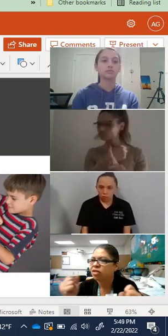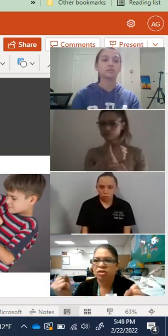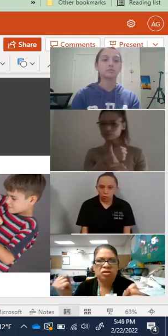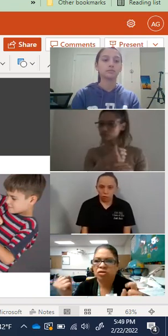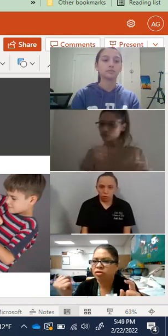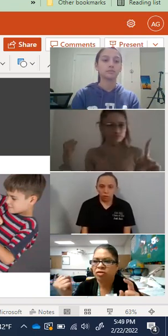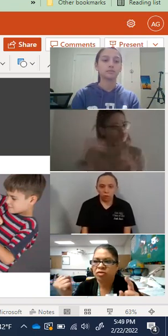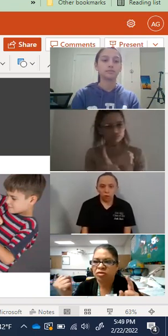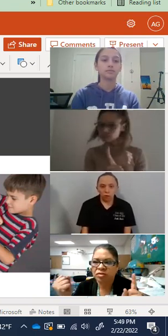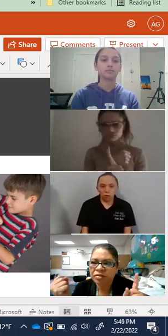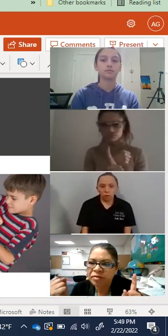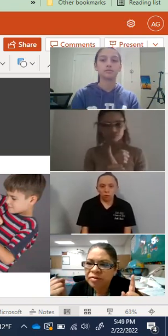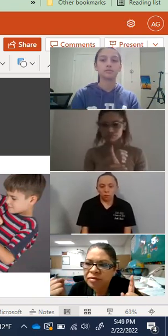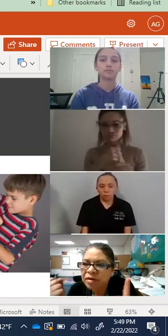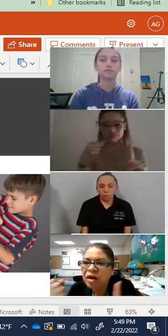Okay.